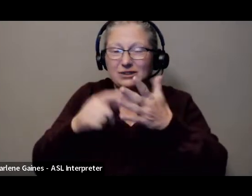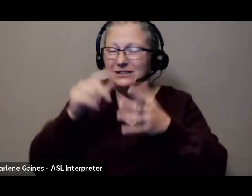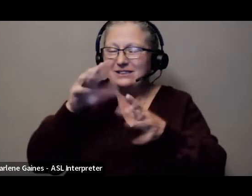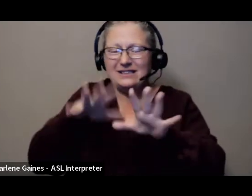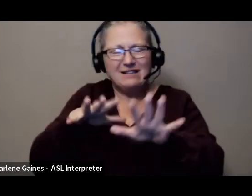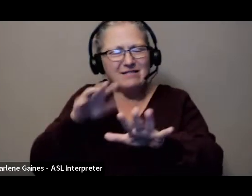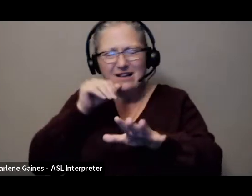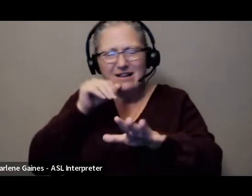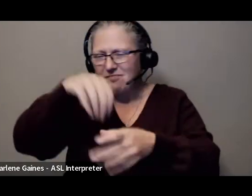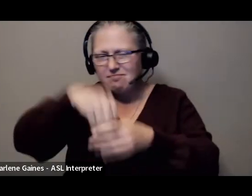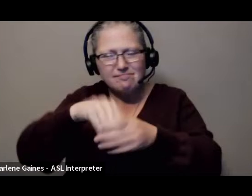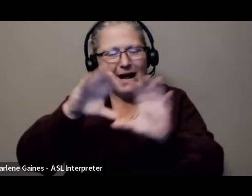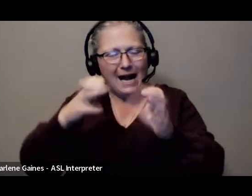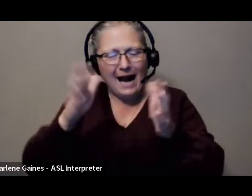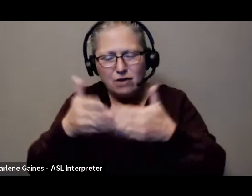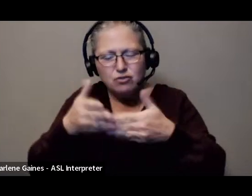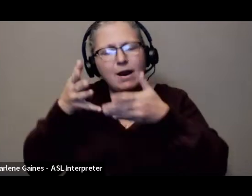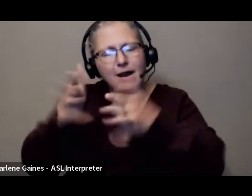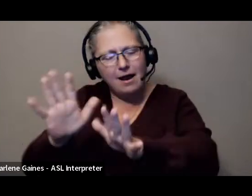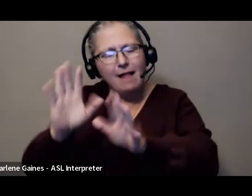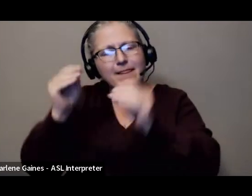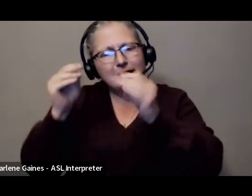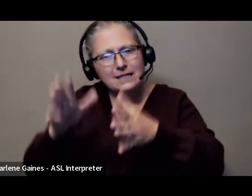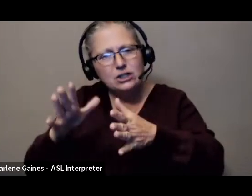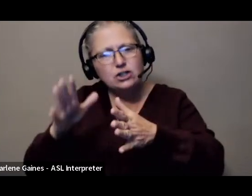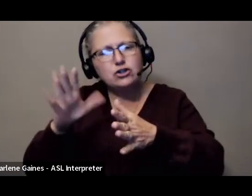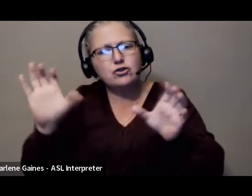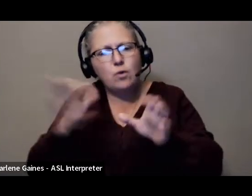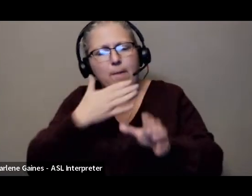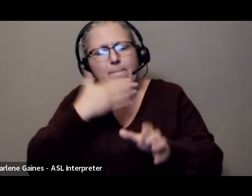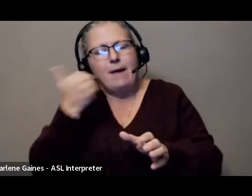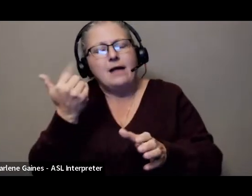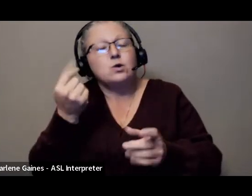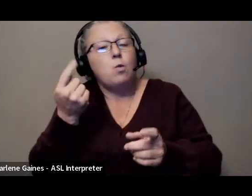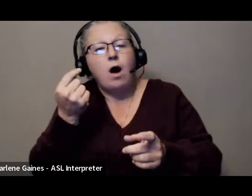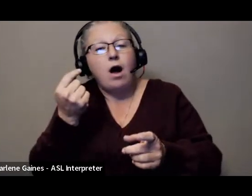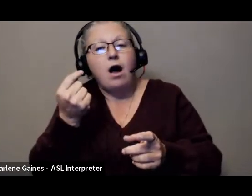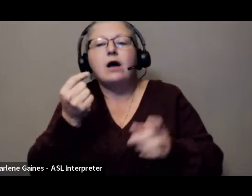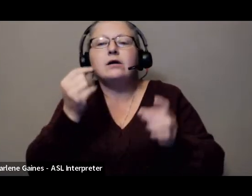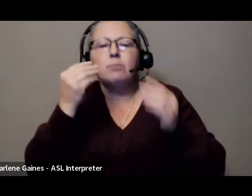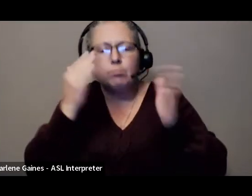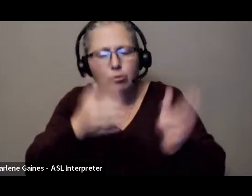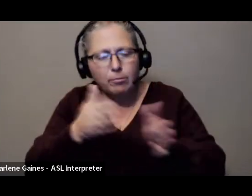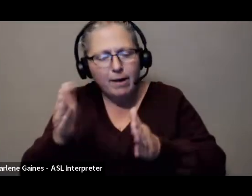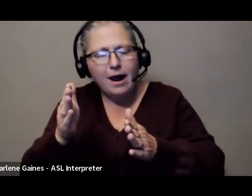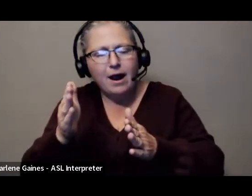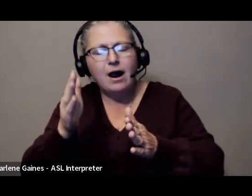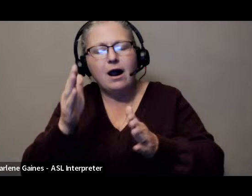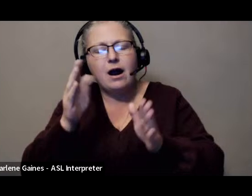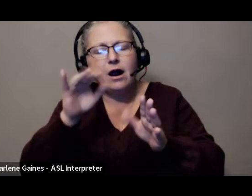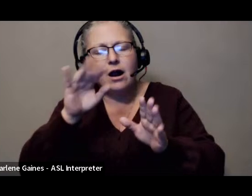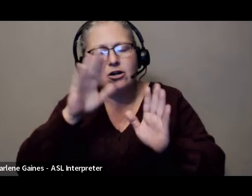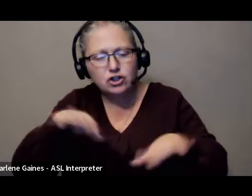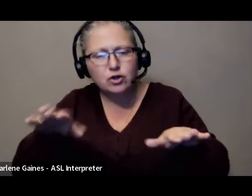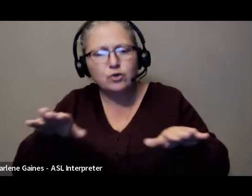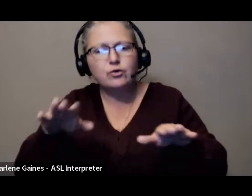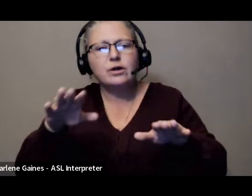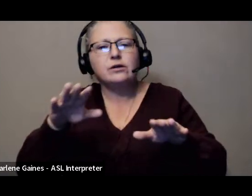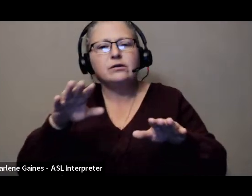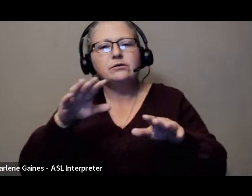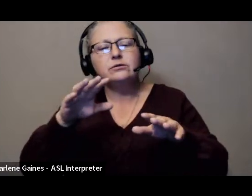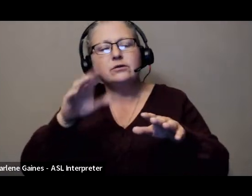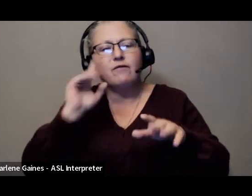time to do what they do best, which is to prepare kids to reach their fullest potential for a positive school